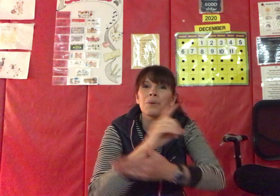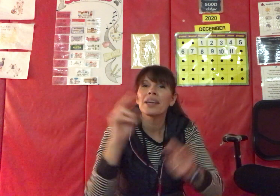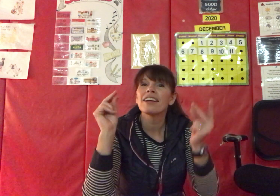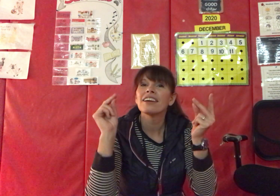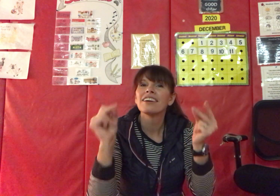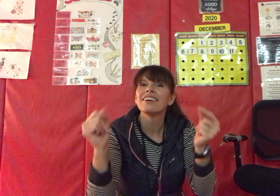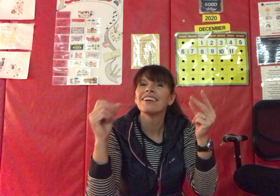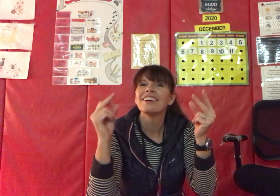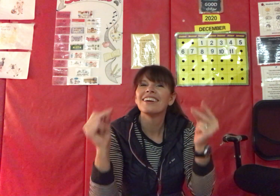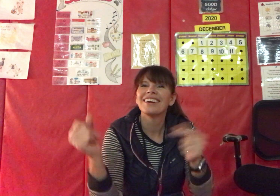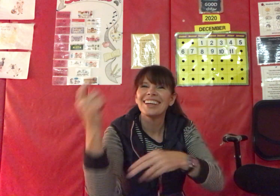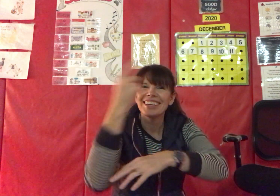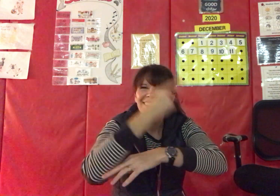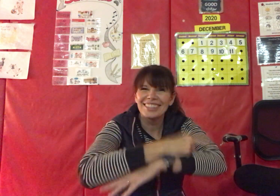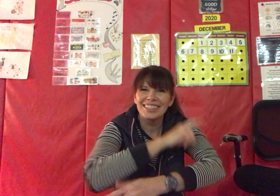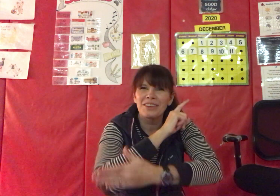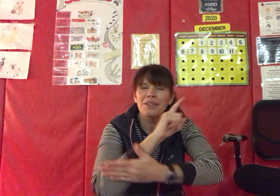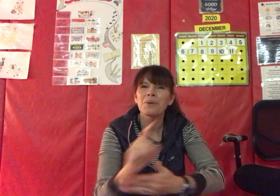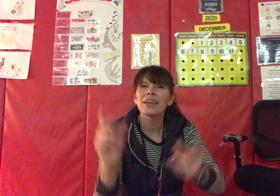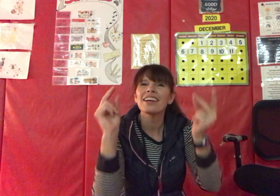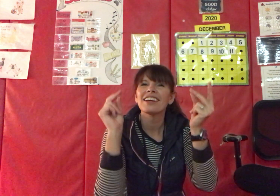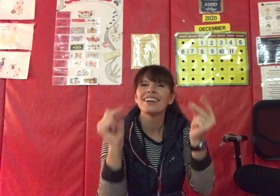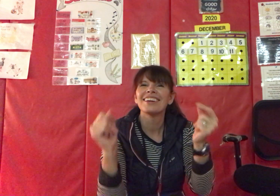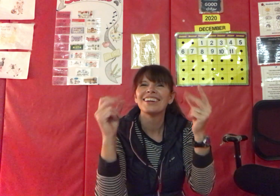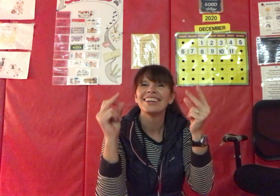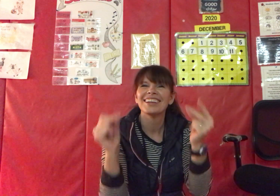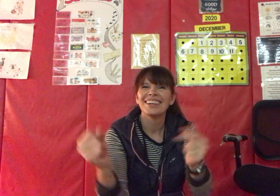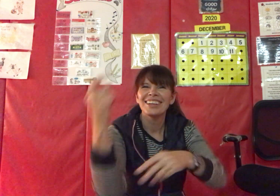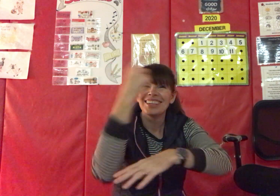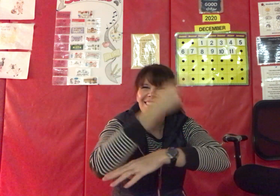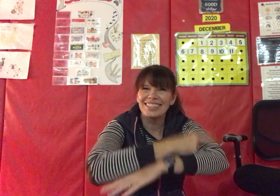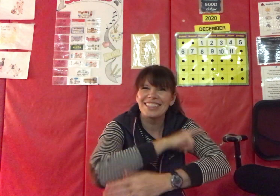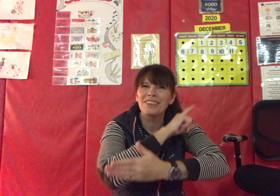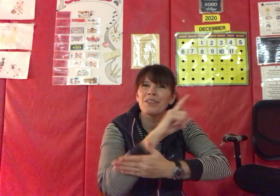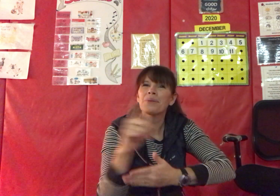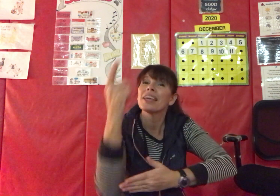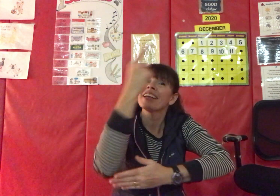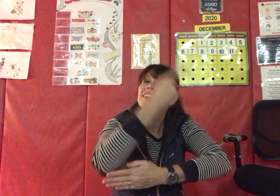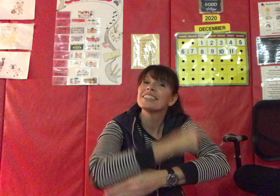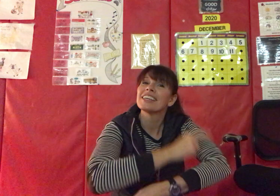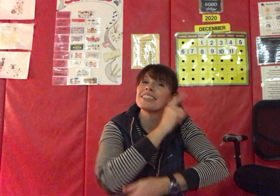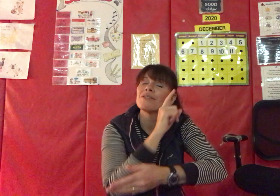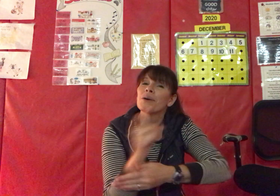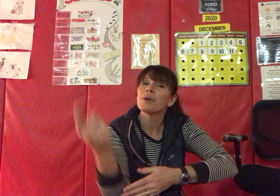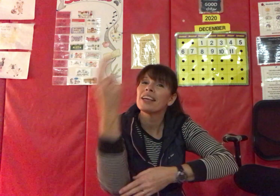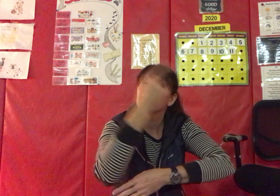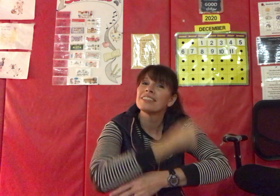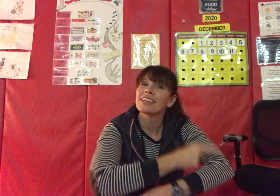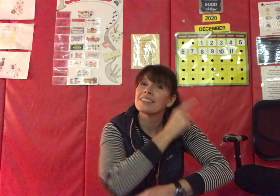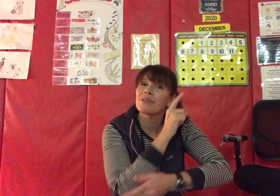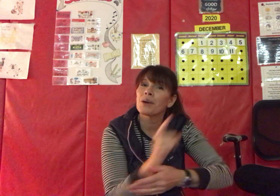Week, days of the Week, days of the Week, days of the Week, days of the